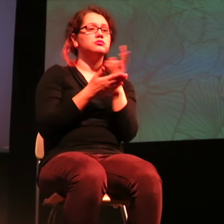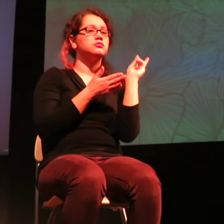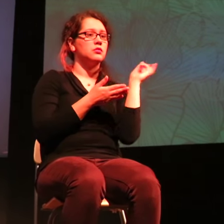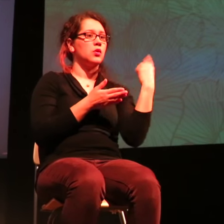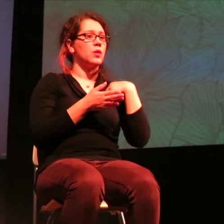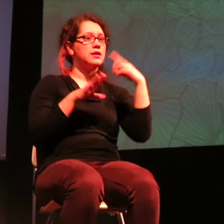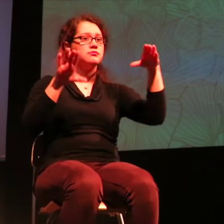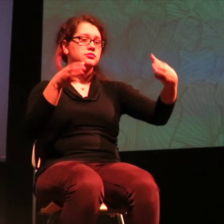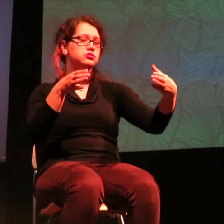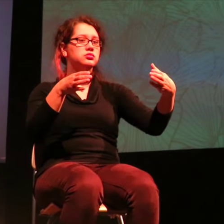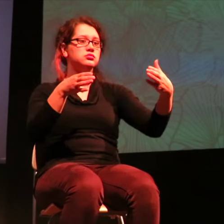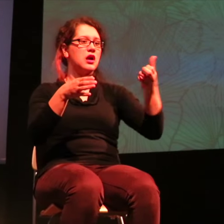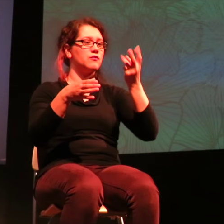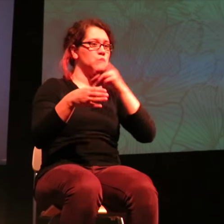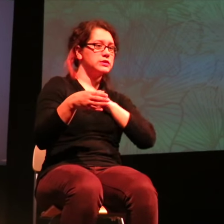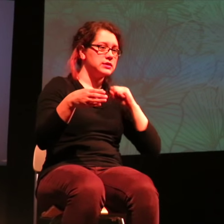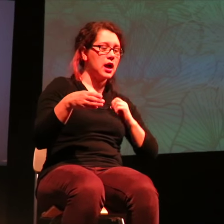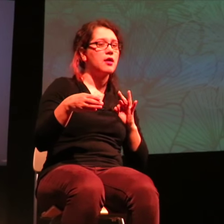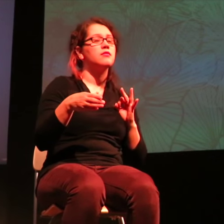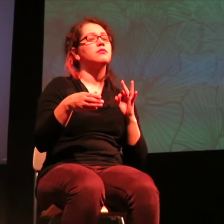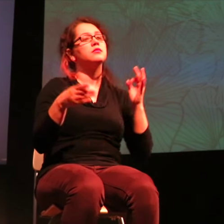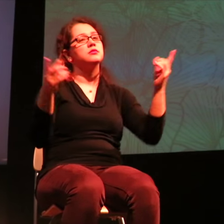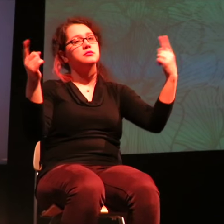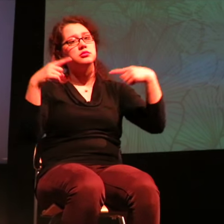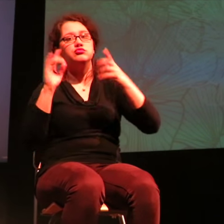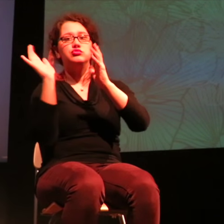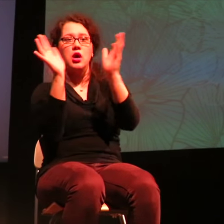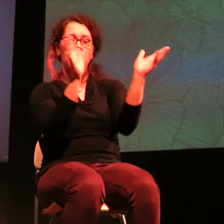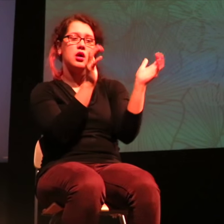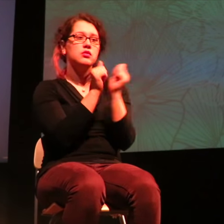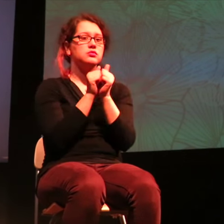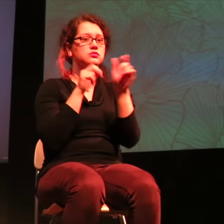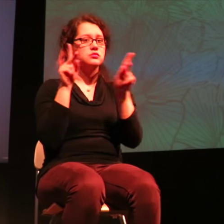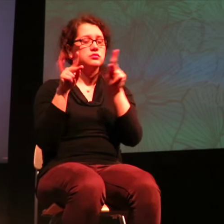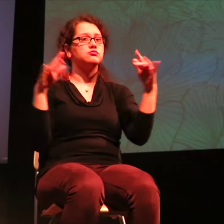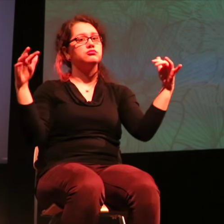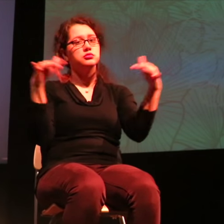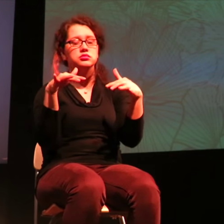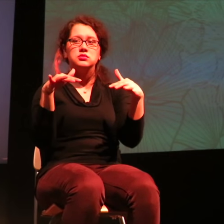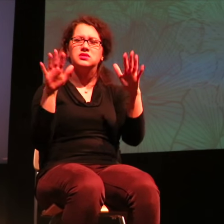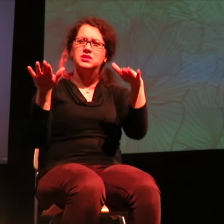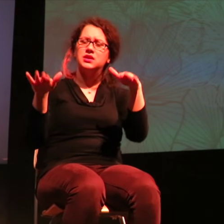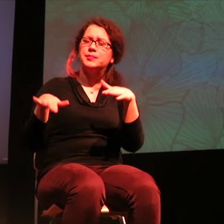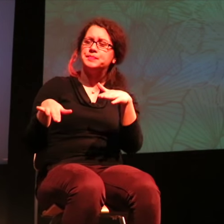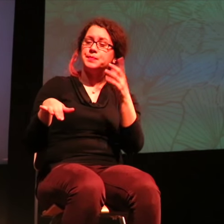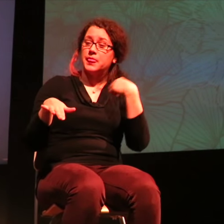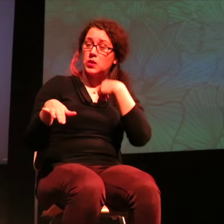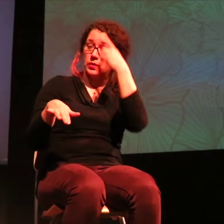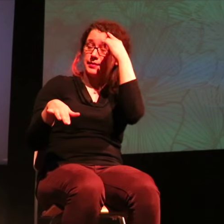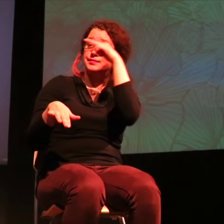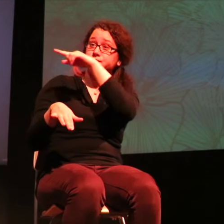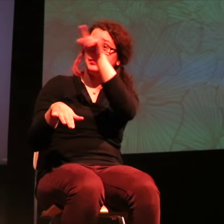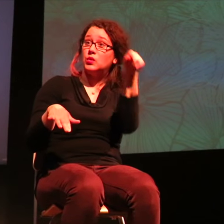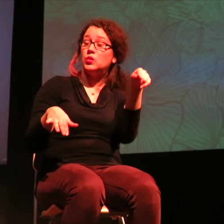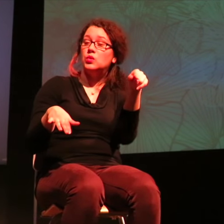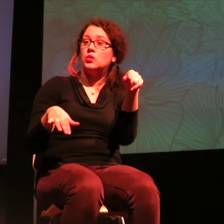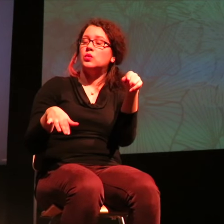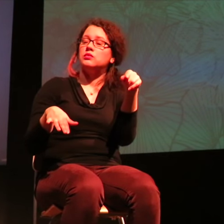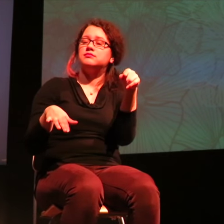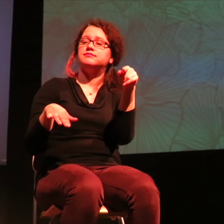met a couple of staff members and started talking to some people who we would say, hey, we believe that you